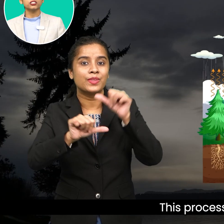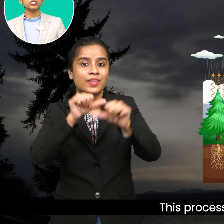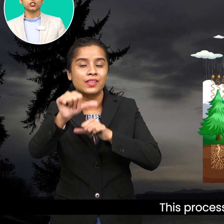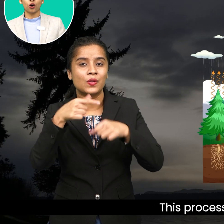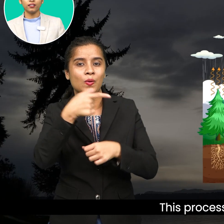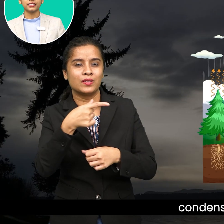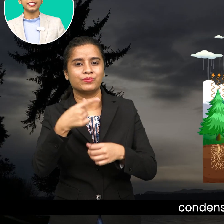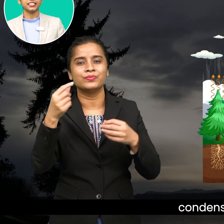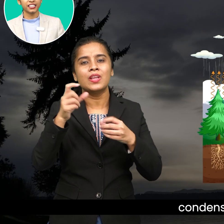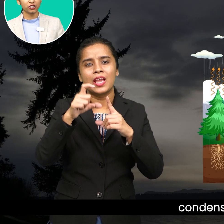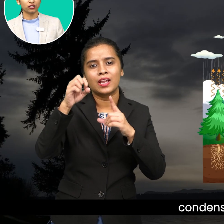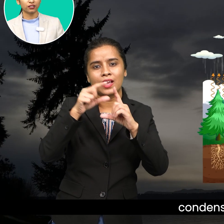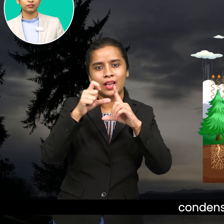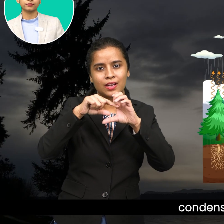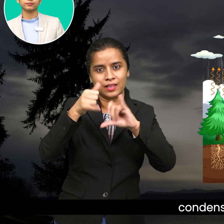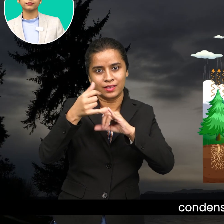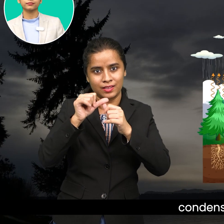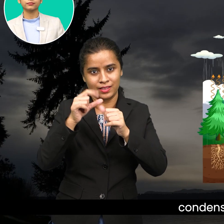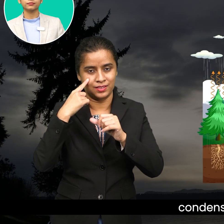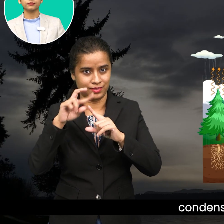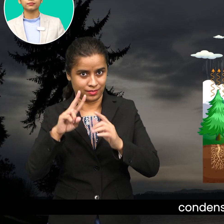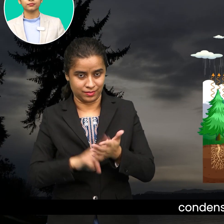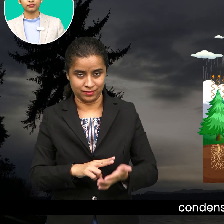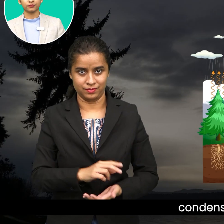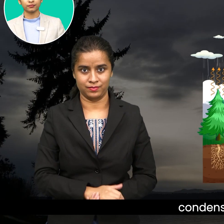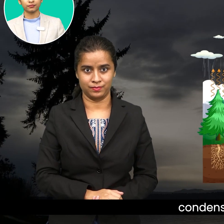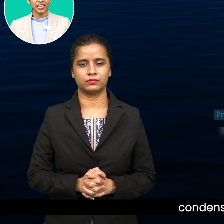This process is called condensation.